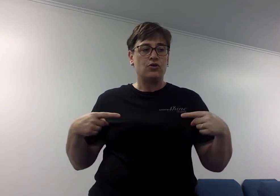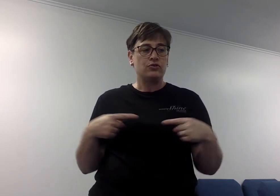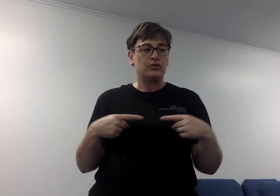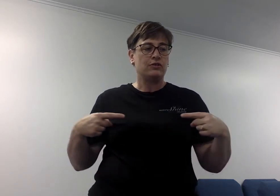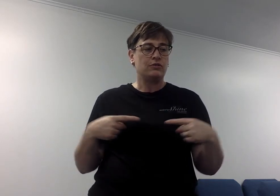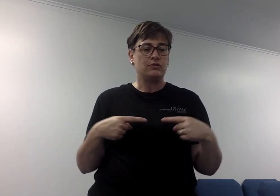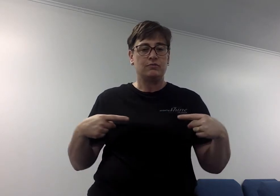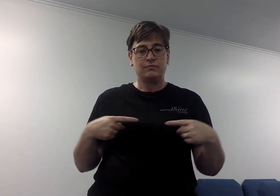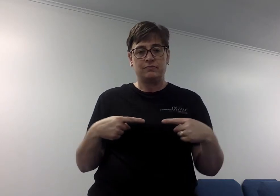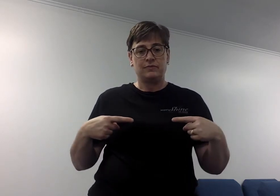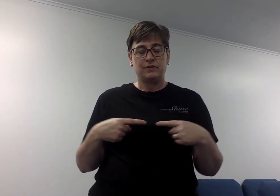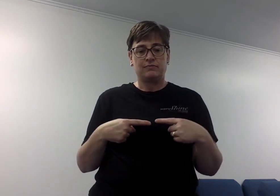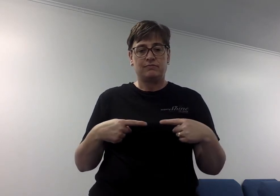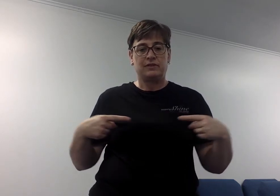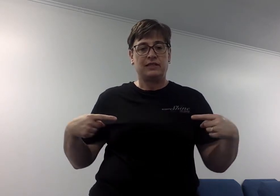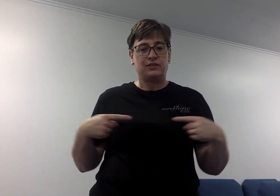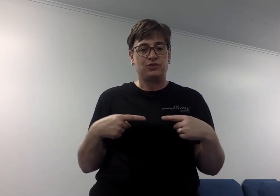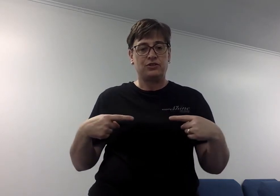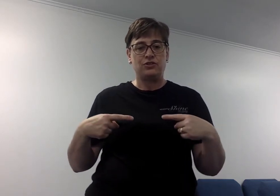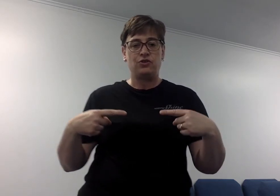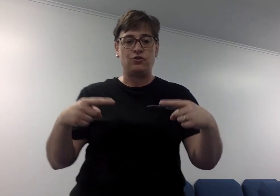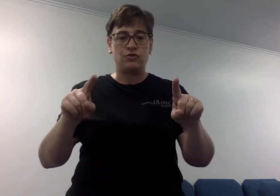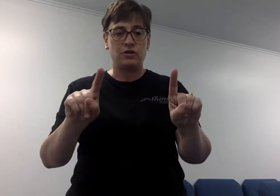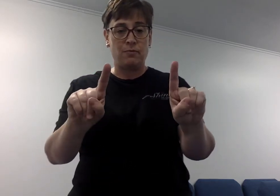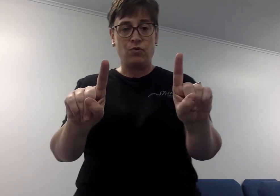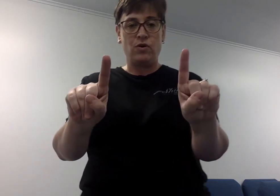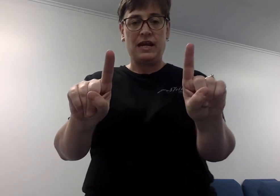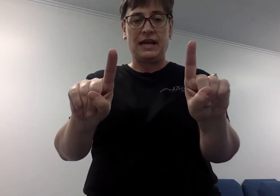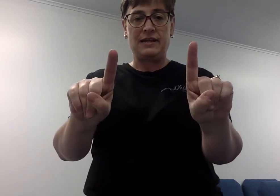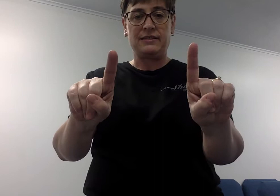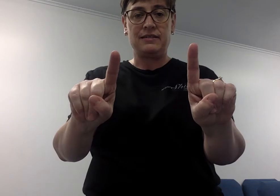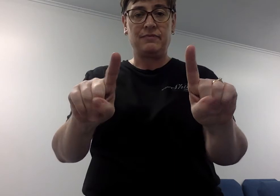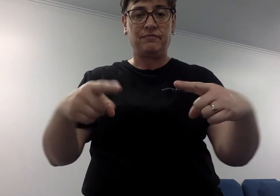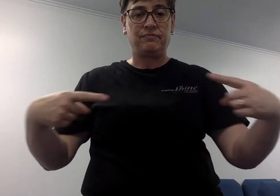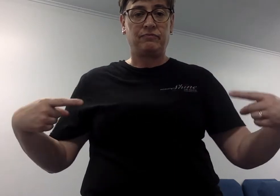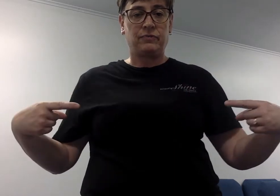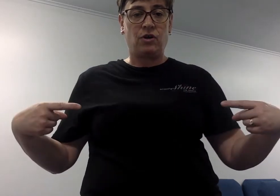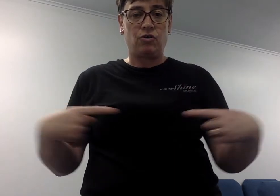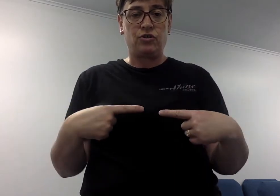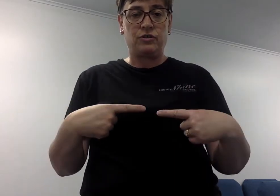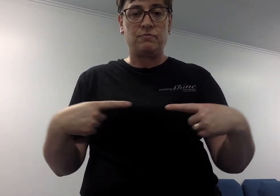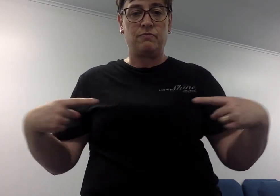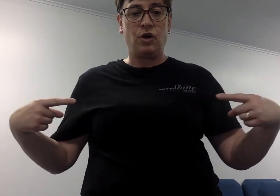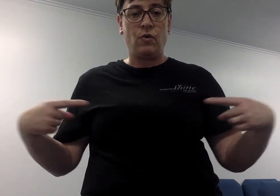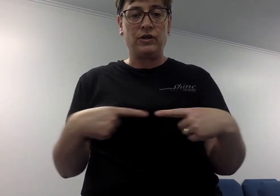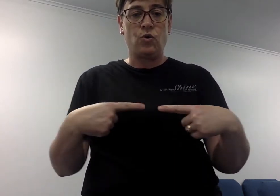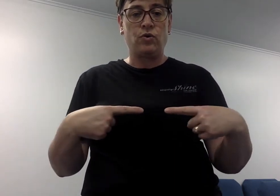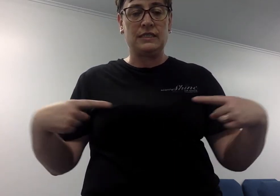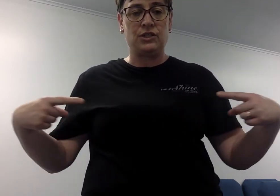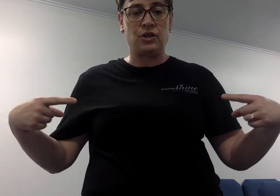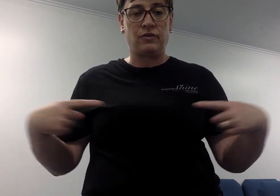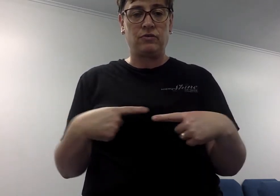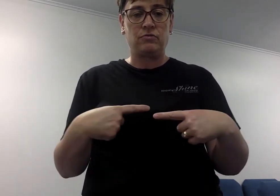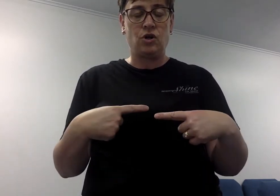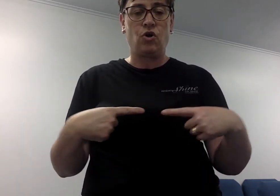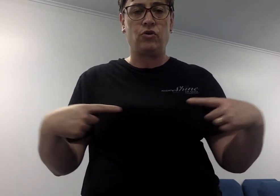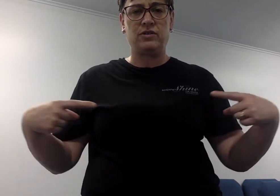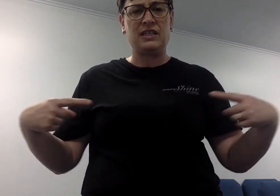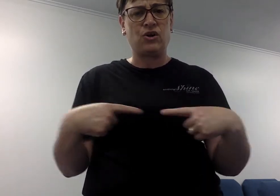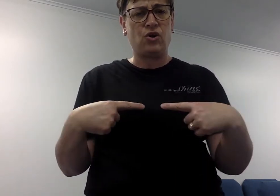hurt is just your number one hands are just going towards each other. Hurt. It